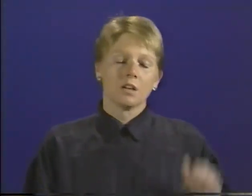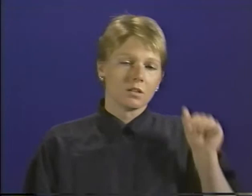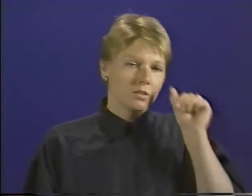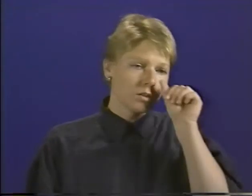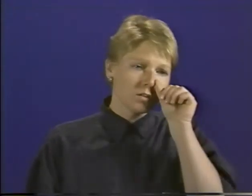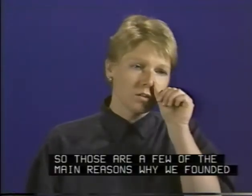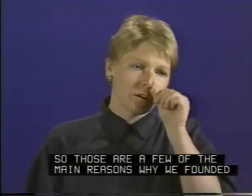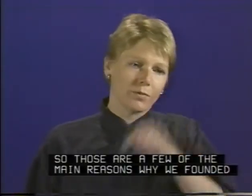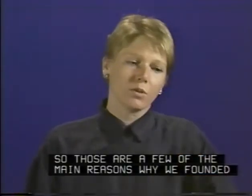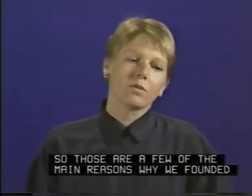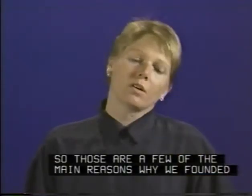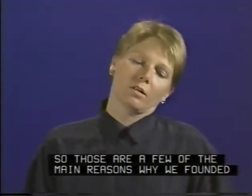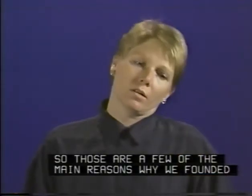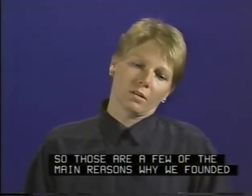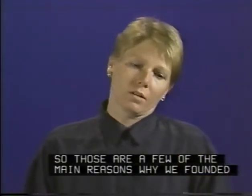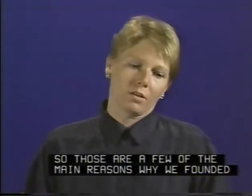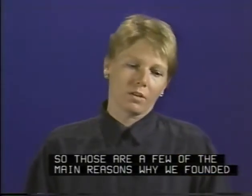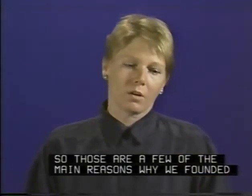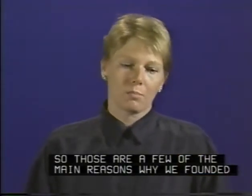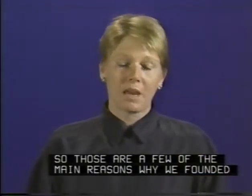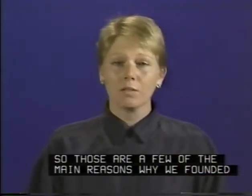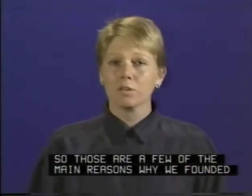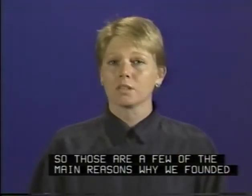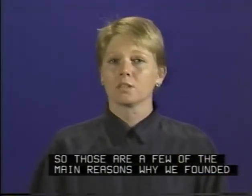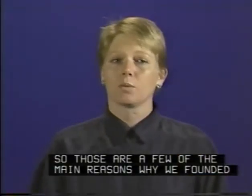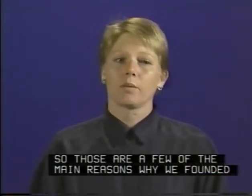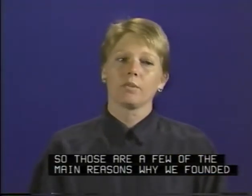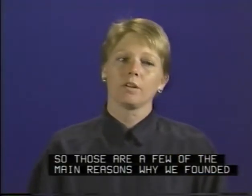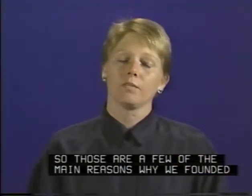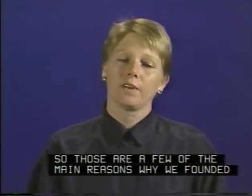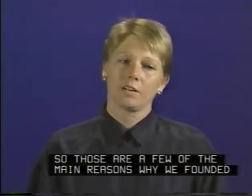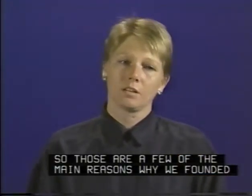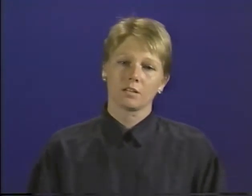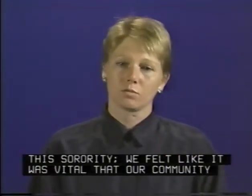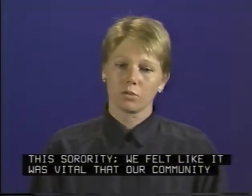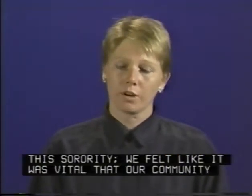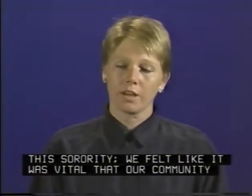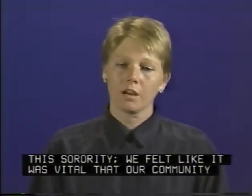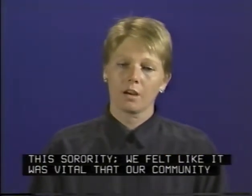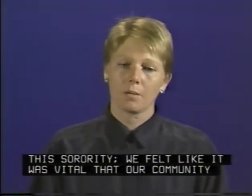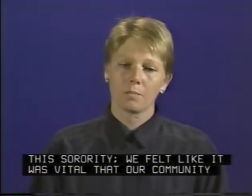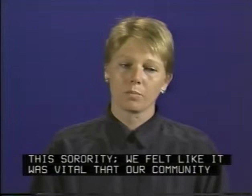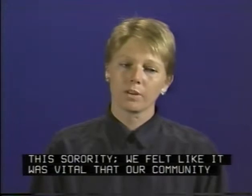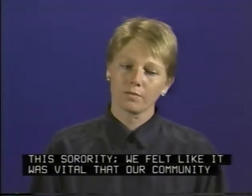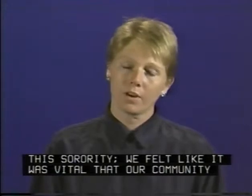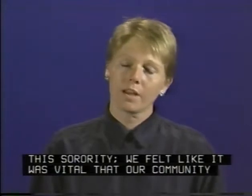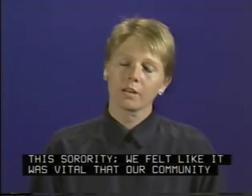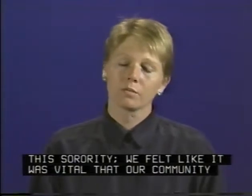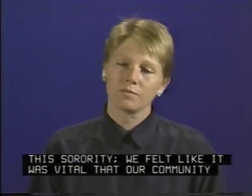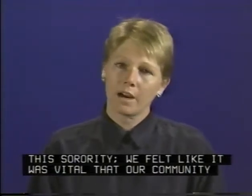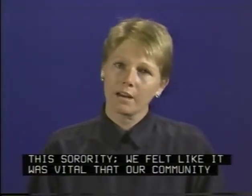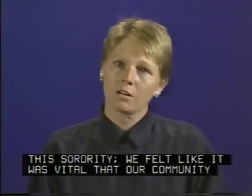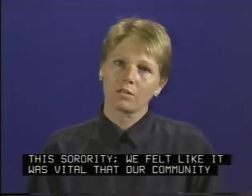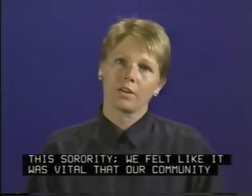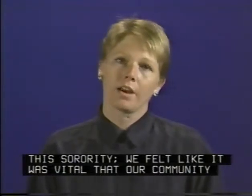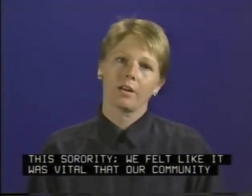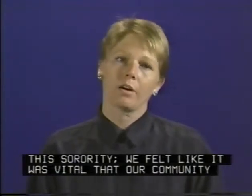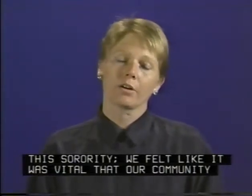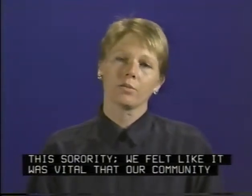So those are a few of the main reasons why we founded this sorority. We felt like it was vital that our